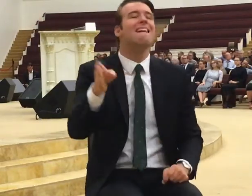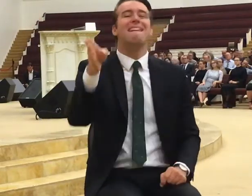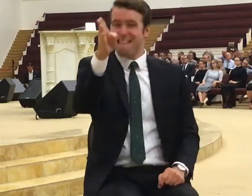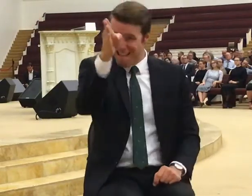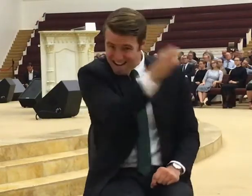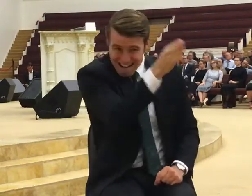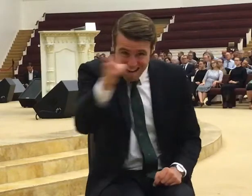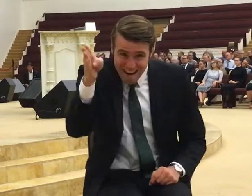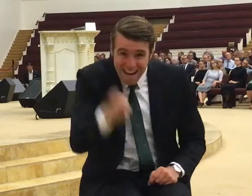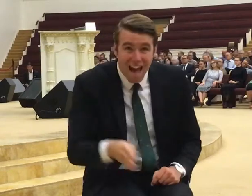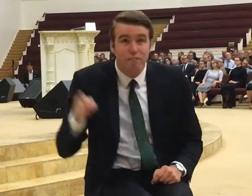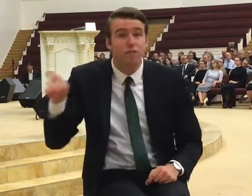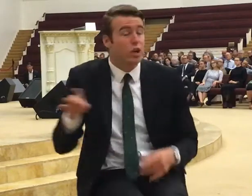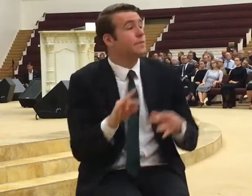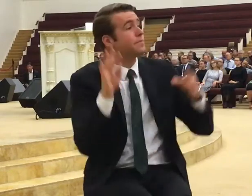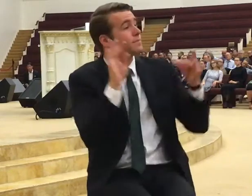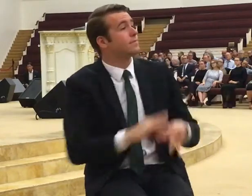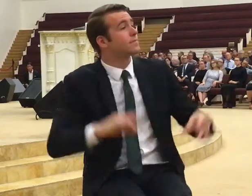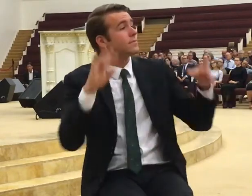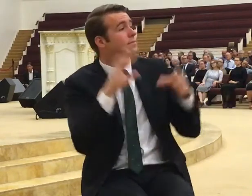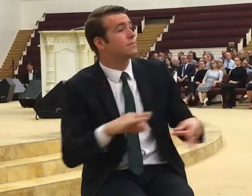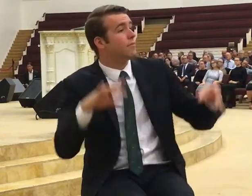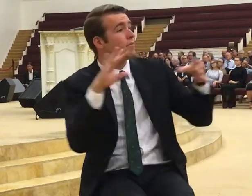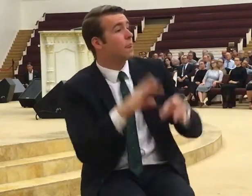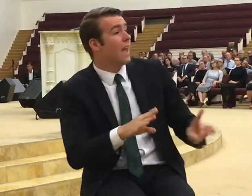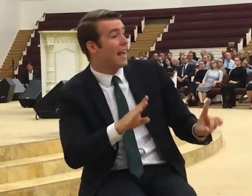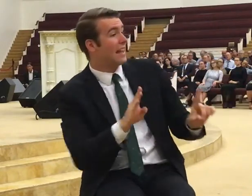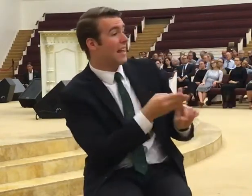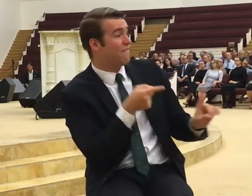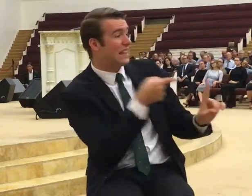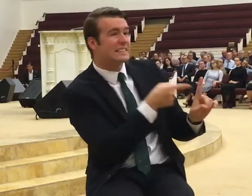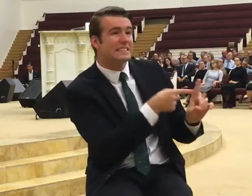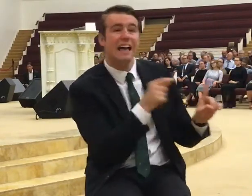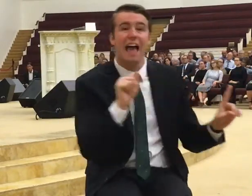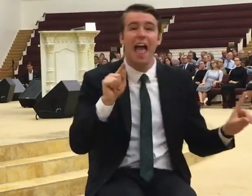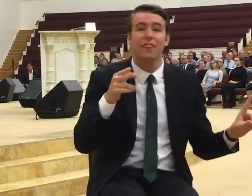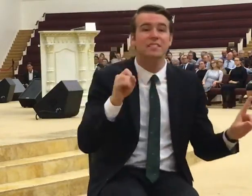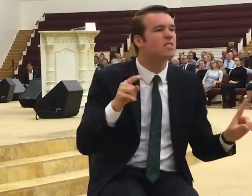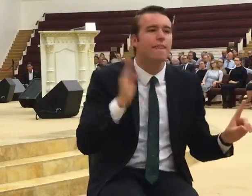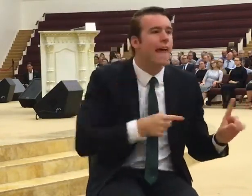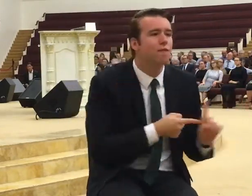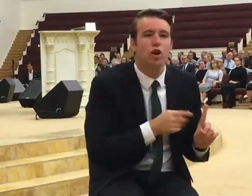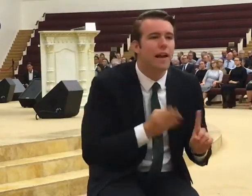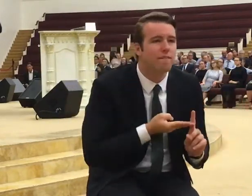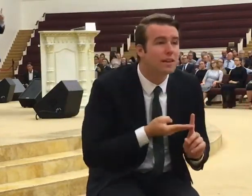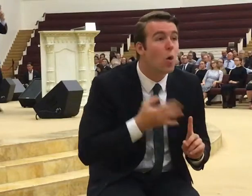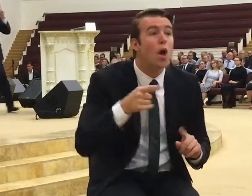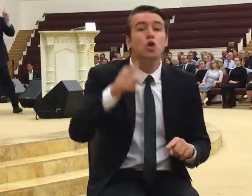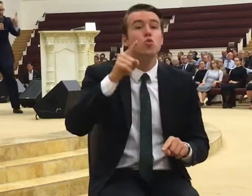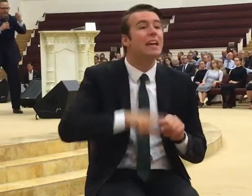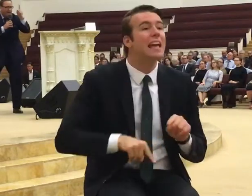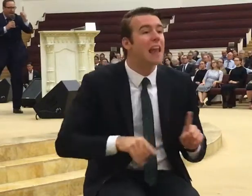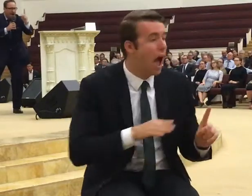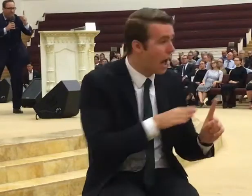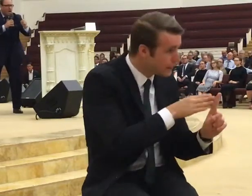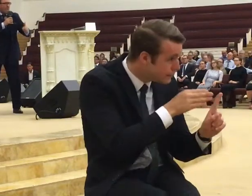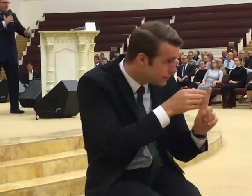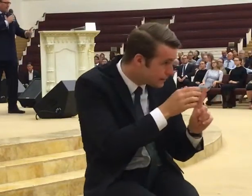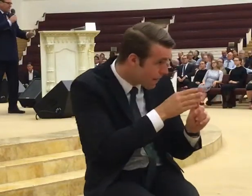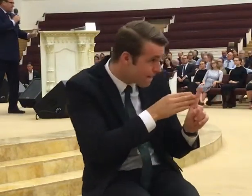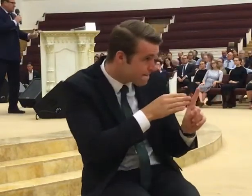time did Lennox or Turek convince Hitchens, because you cannot make it domesticated